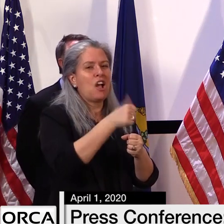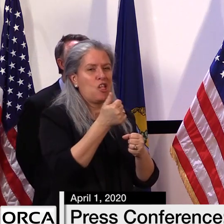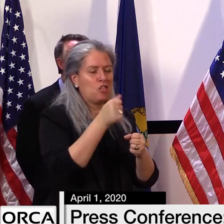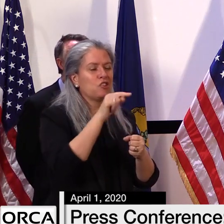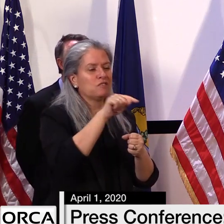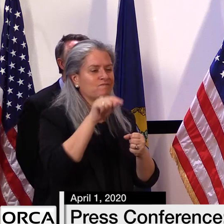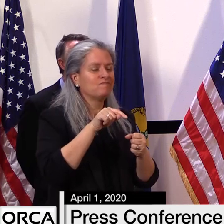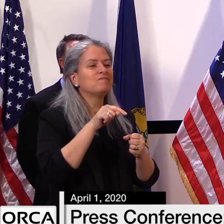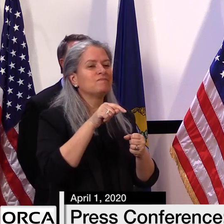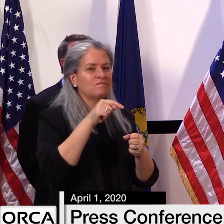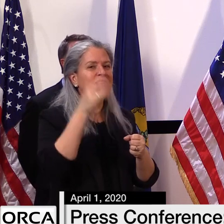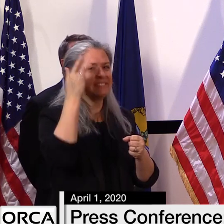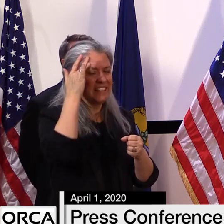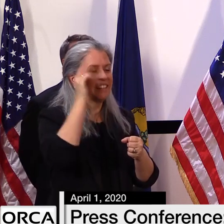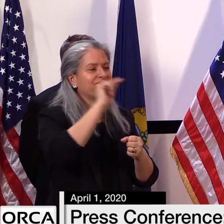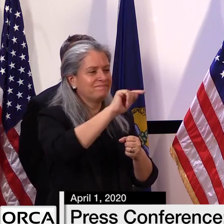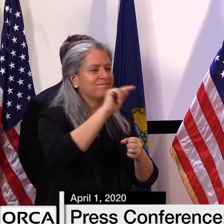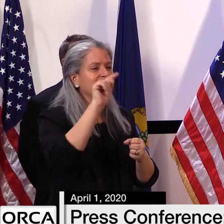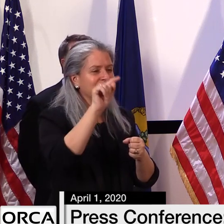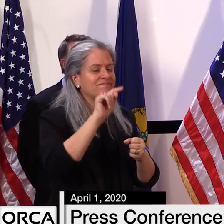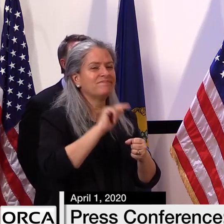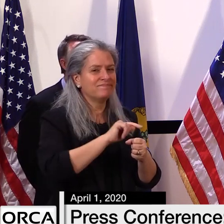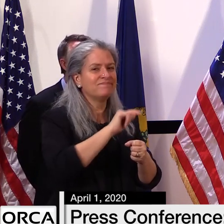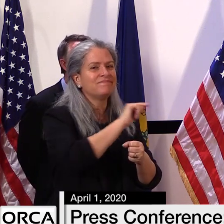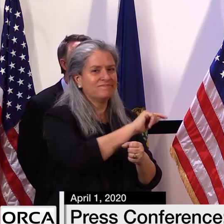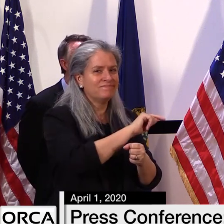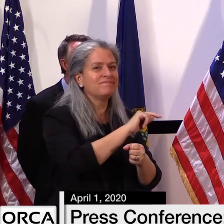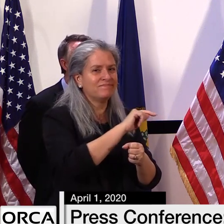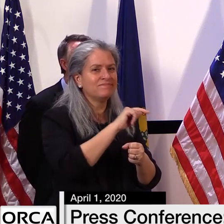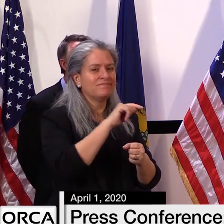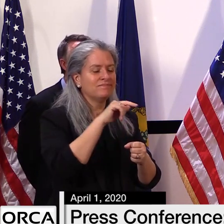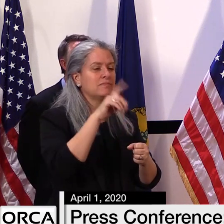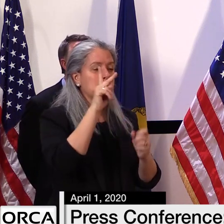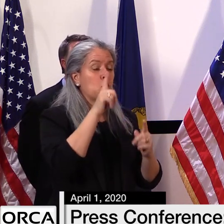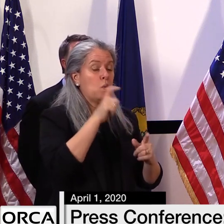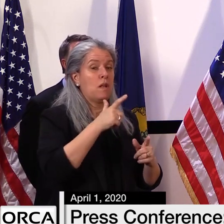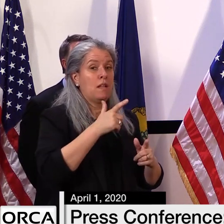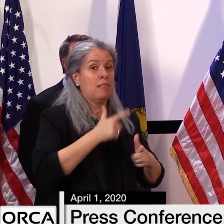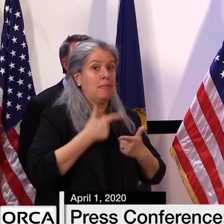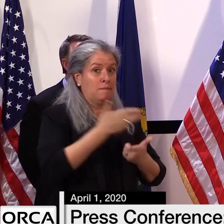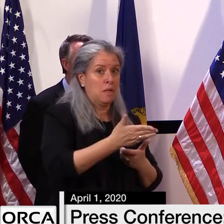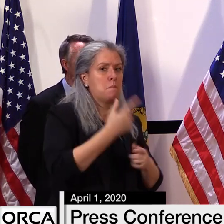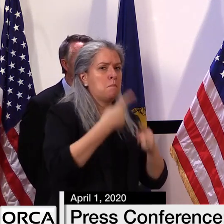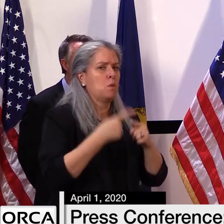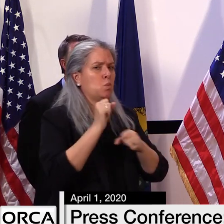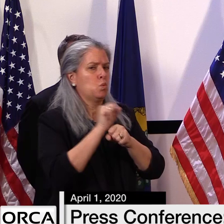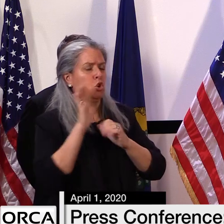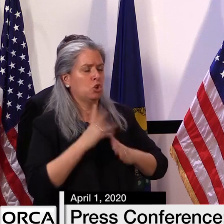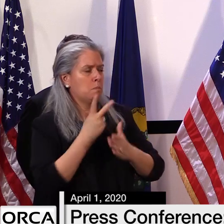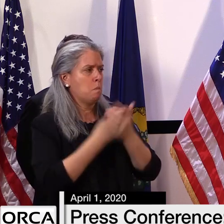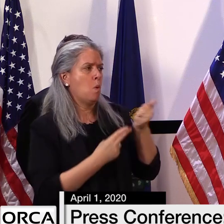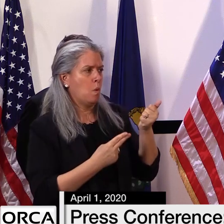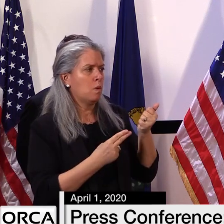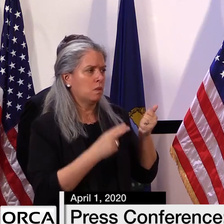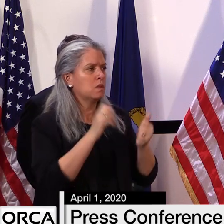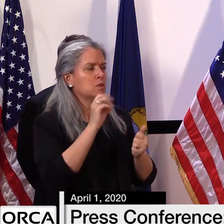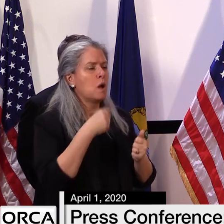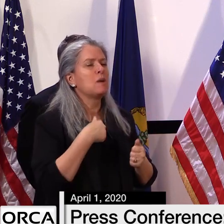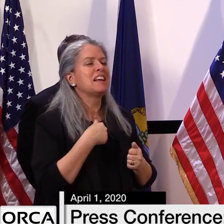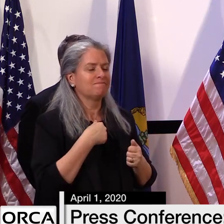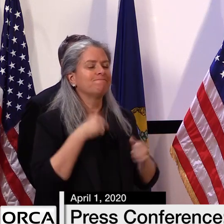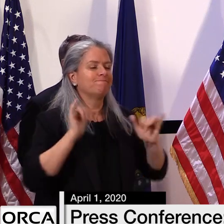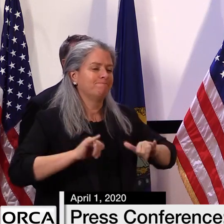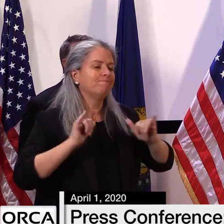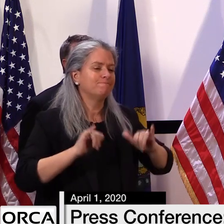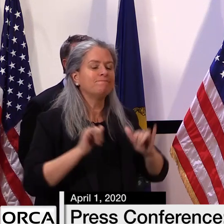others develop over time, both in residents and in healthcare workers. So we really felt it was